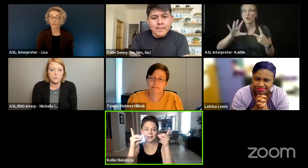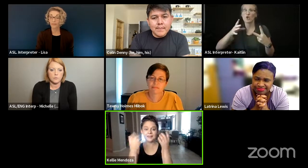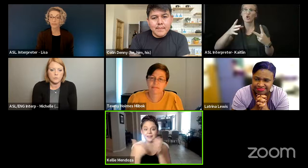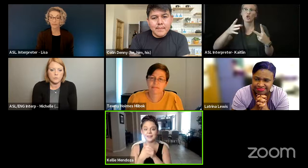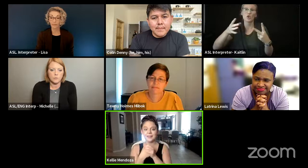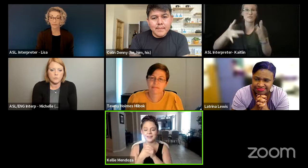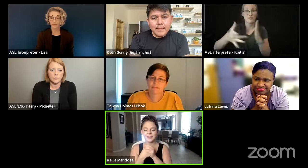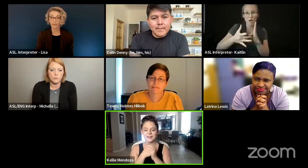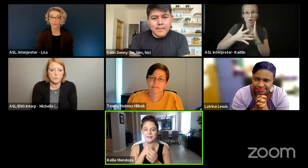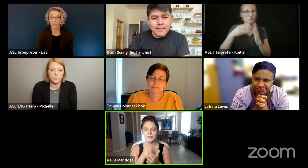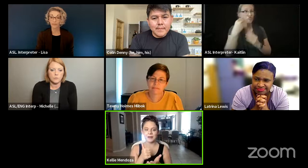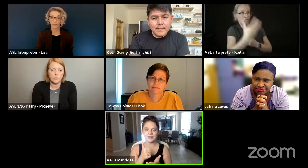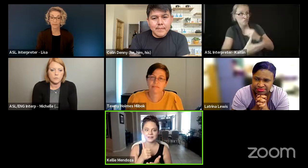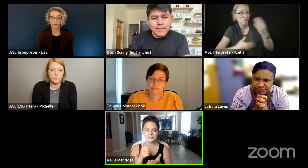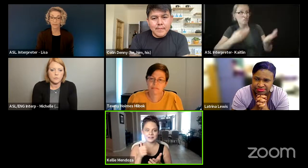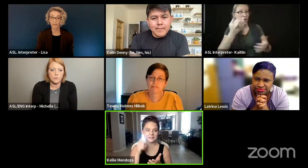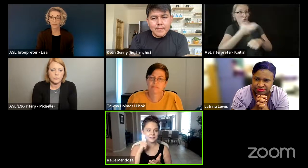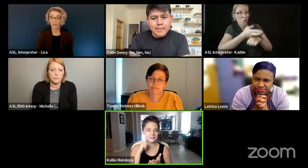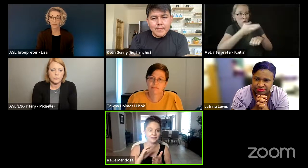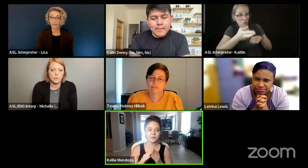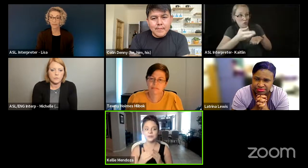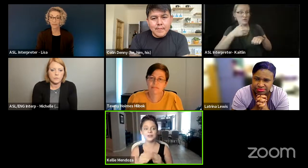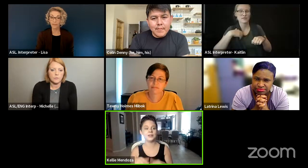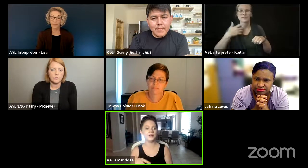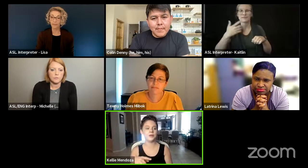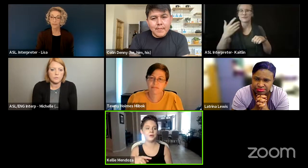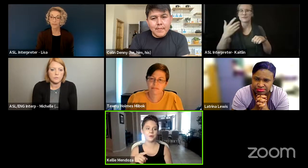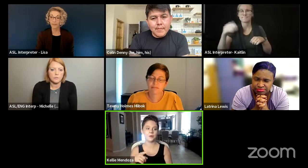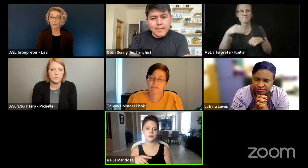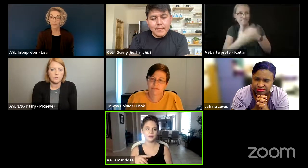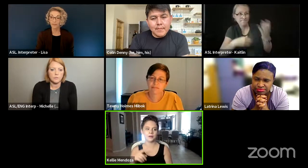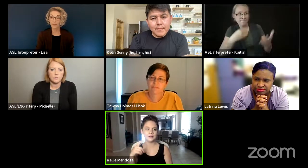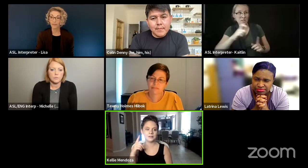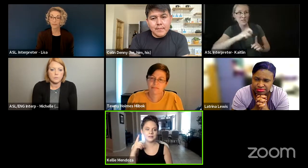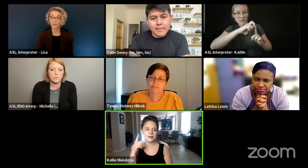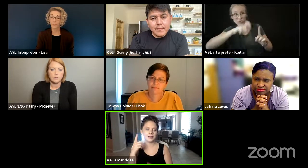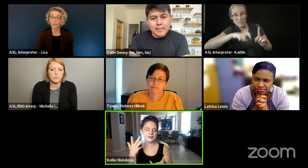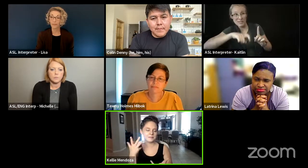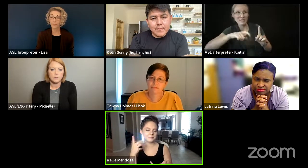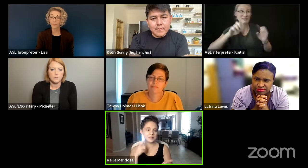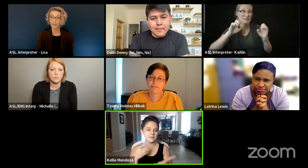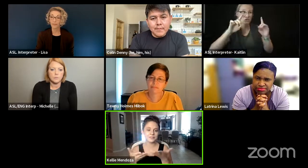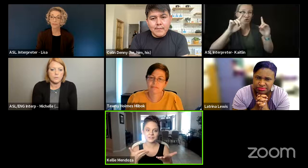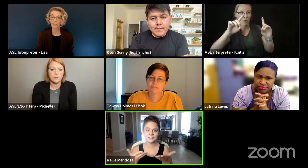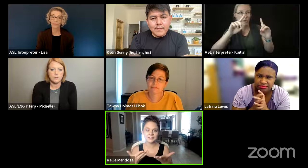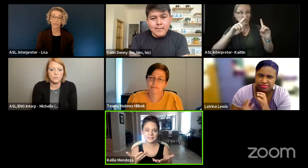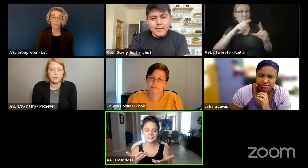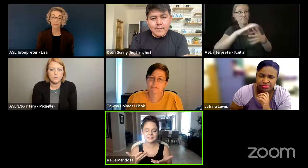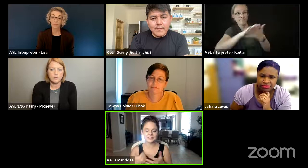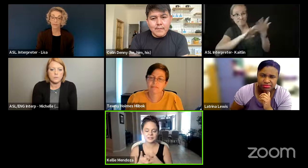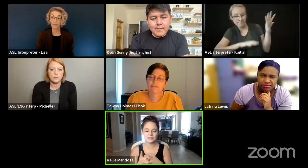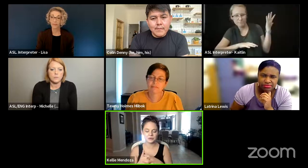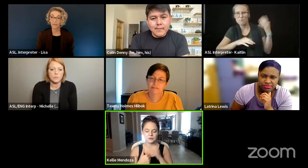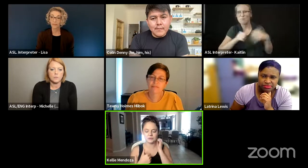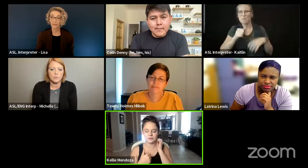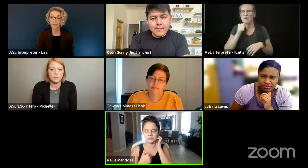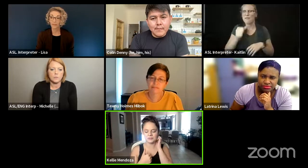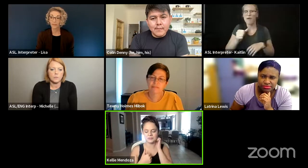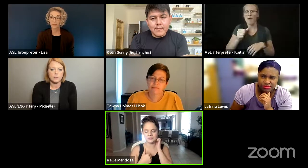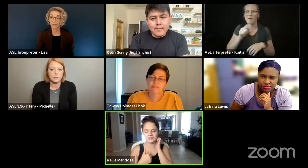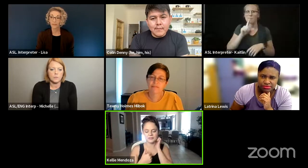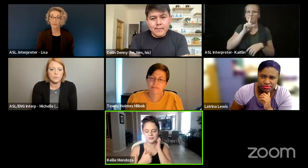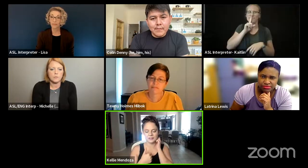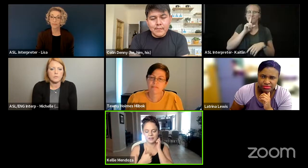special ed and not deaf community or deaf services.